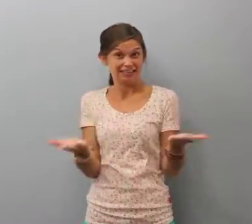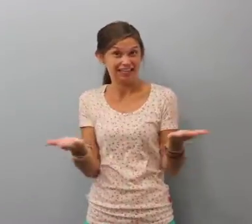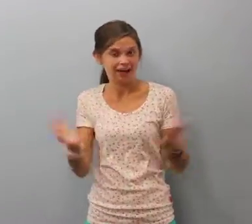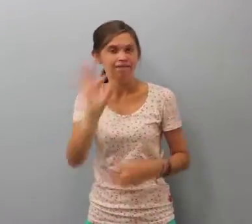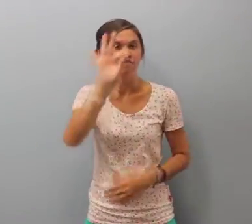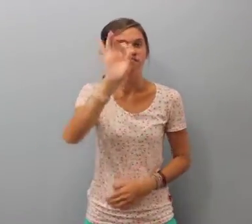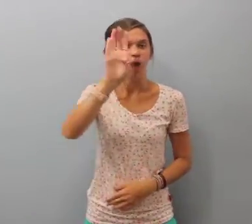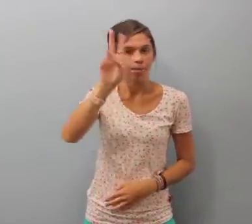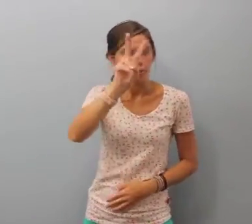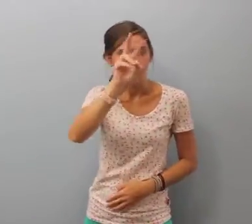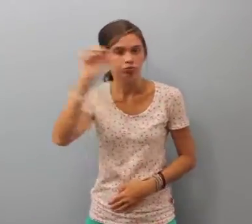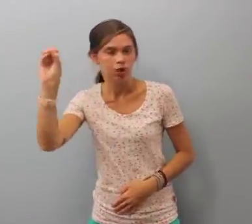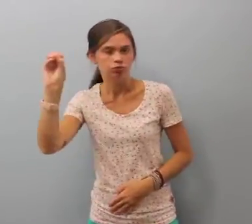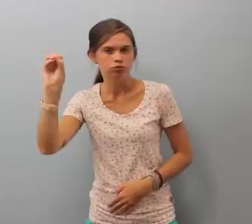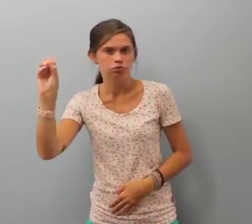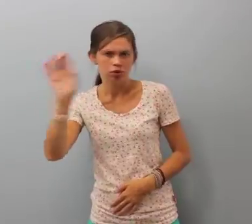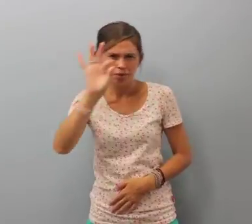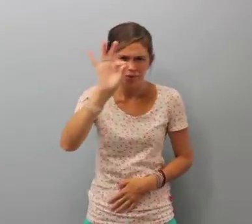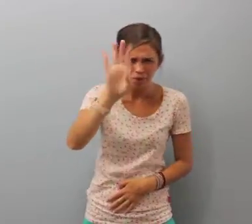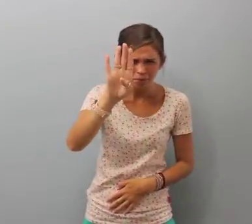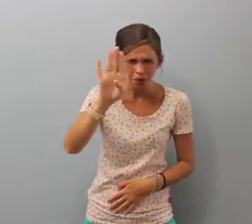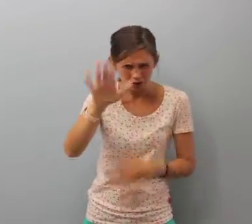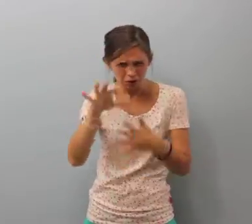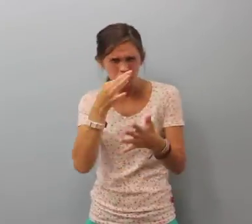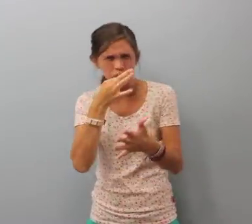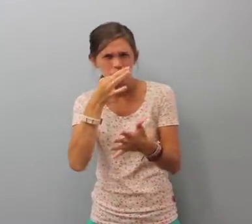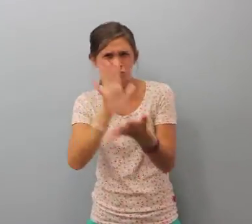Brian entered the Learning Center in February 2000.